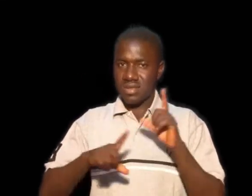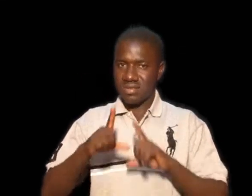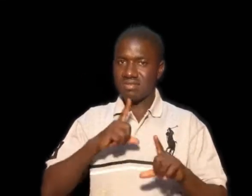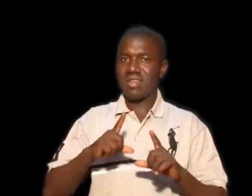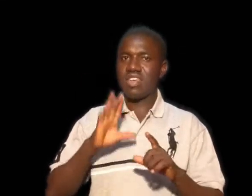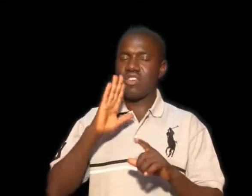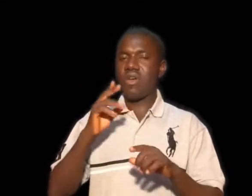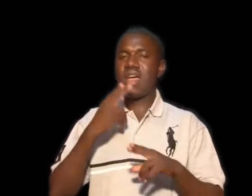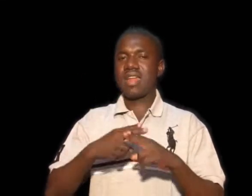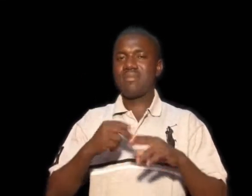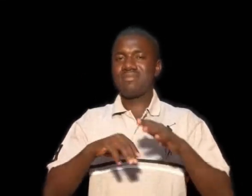a sign name.